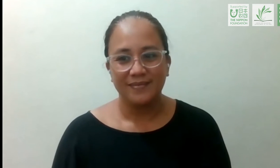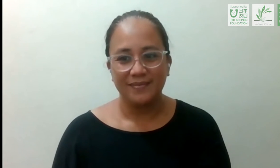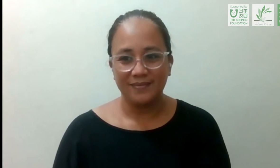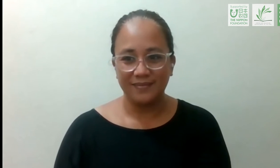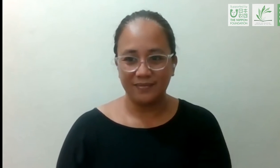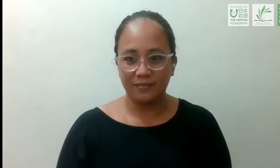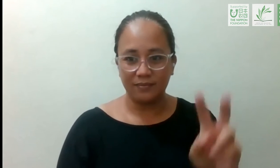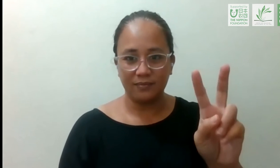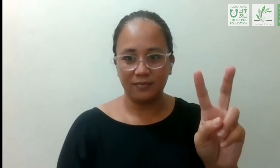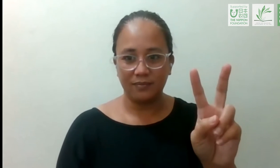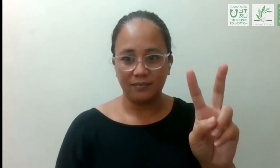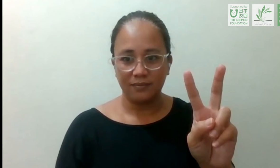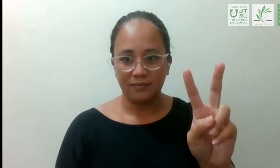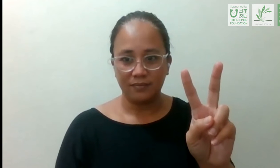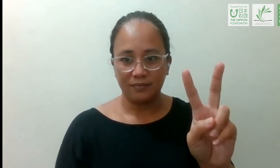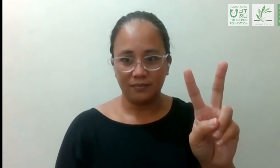sorry,